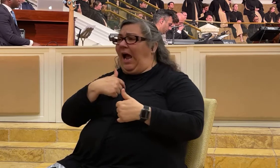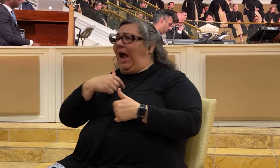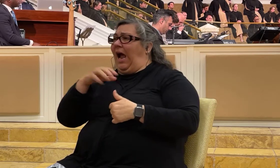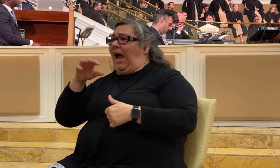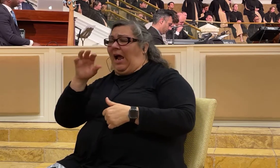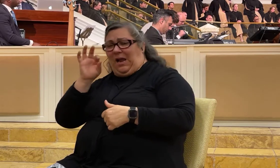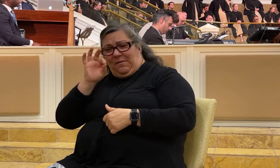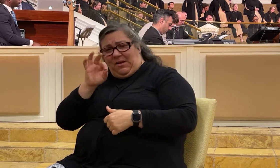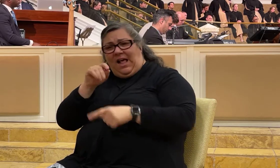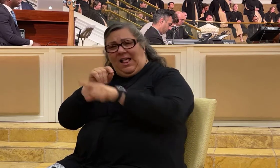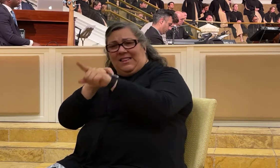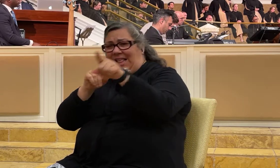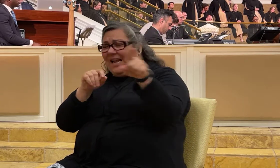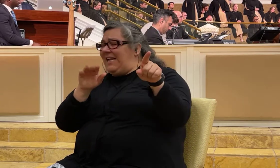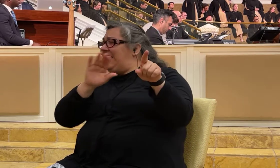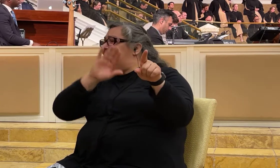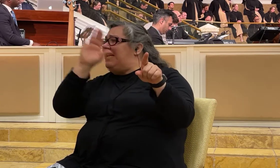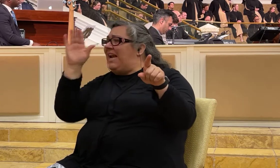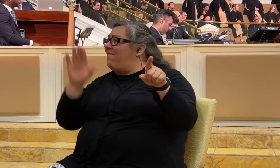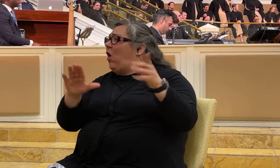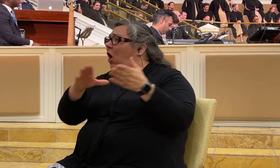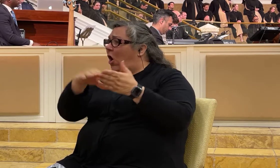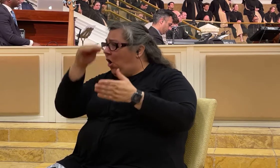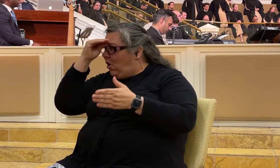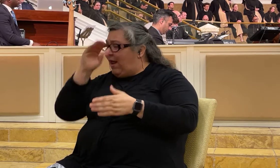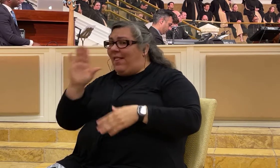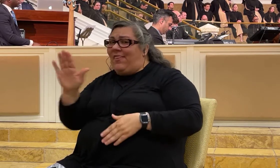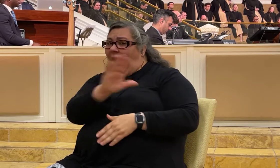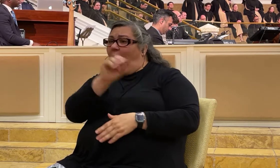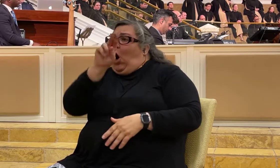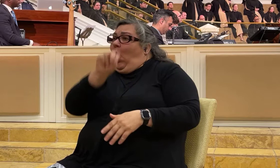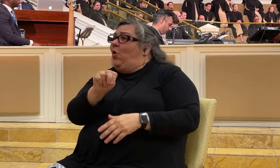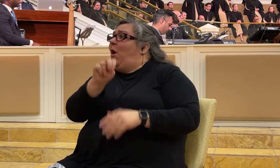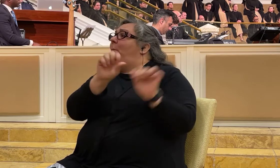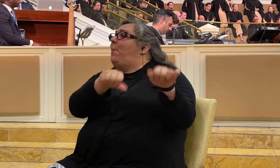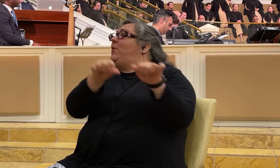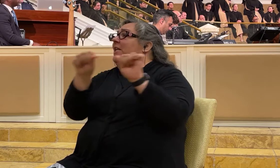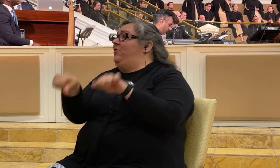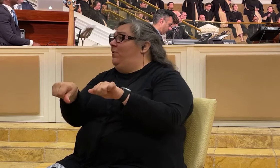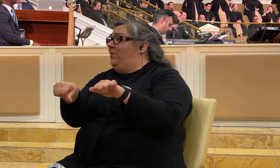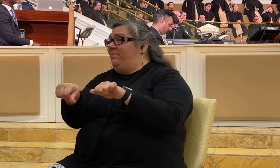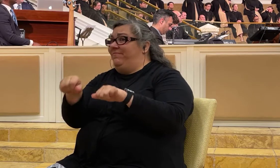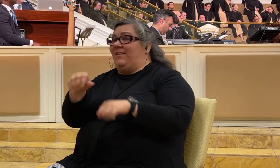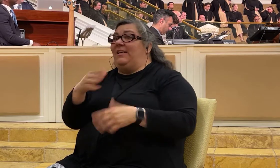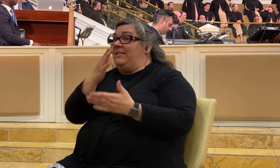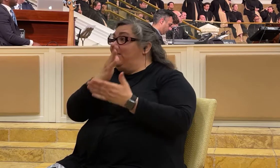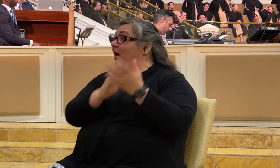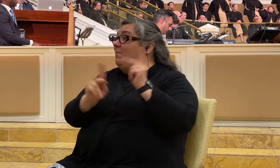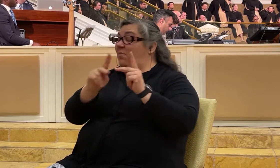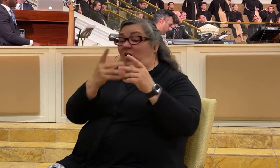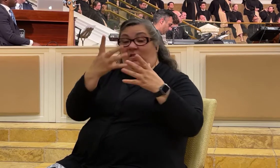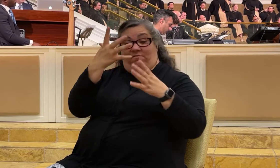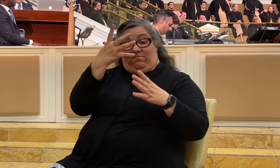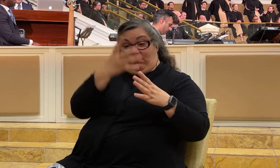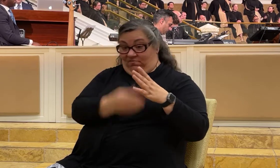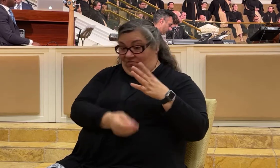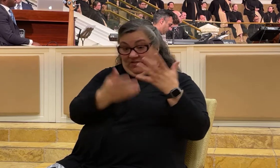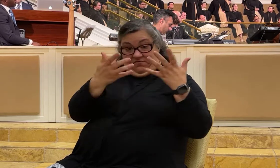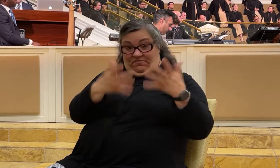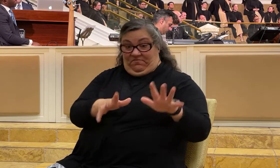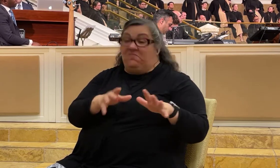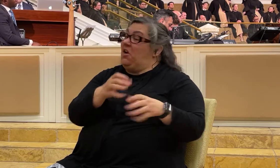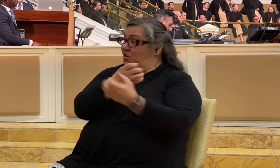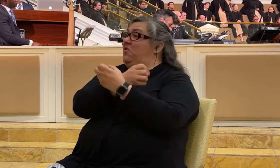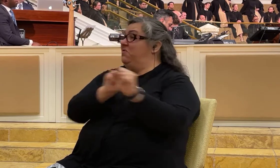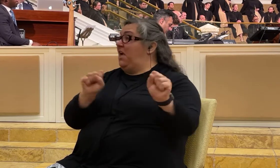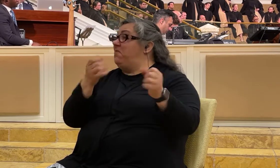That never knew or have never learned their own capacity. Some of them are dead and gone. I think that they're saved. I think that you